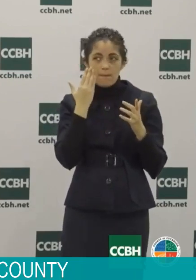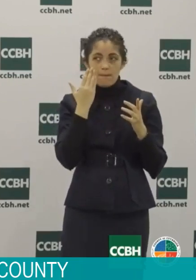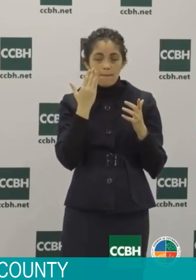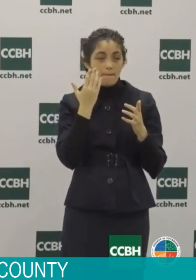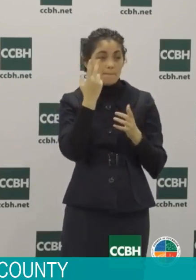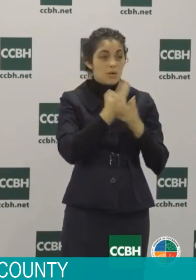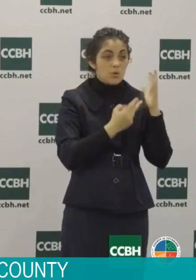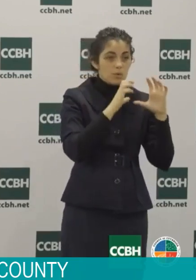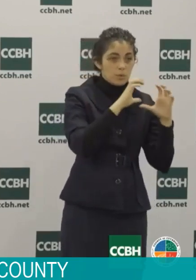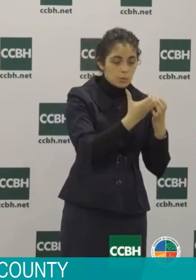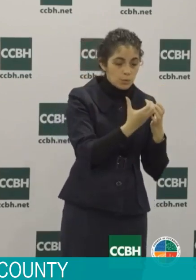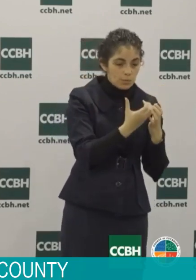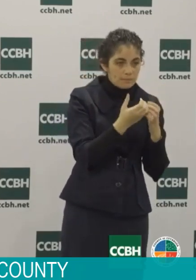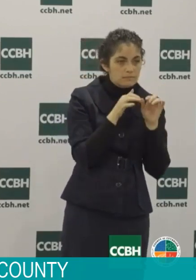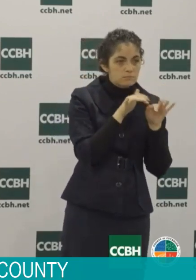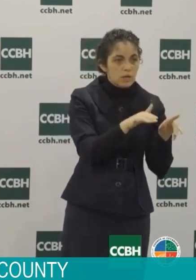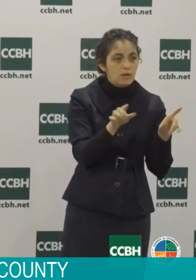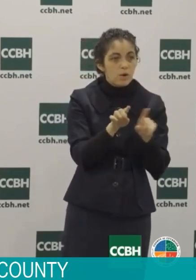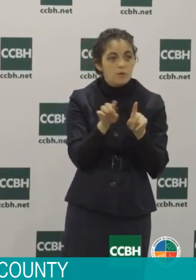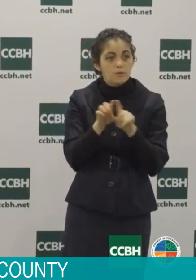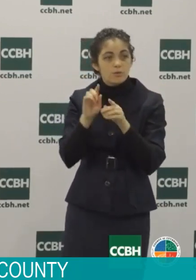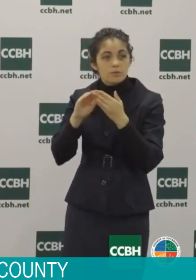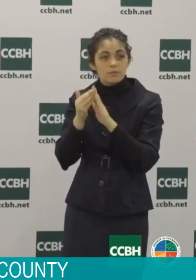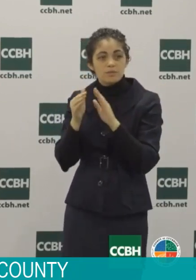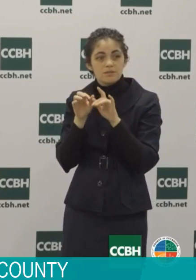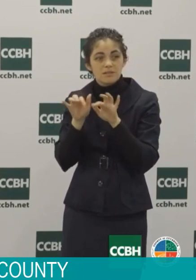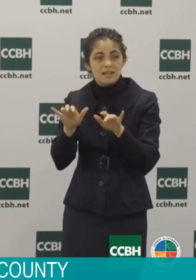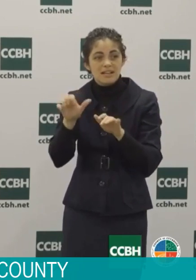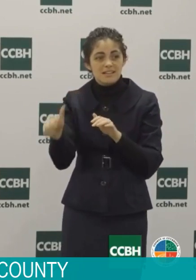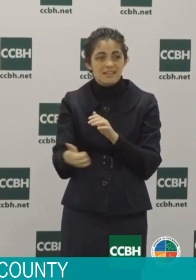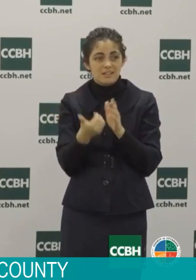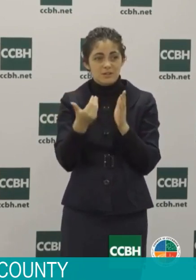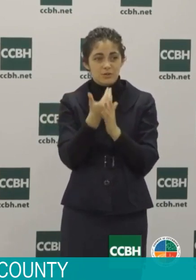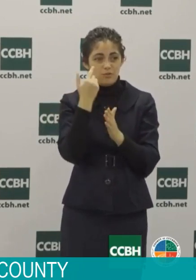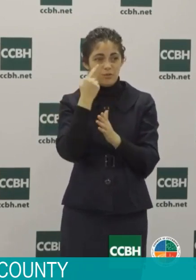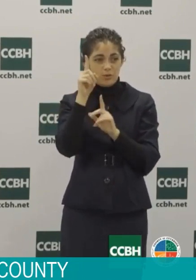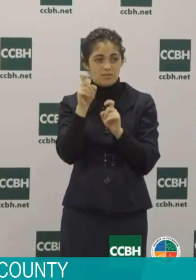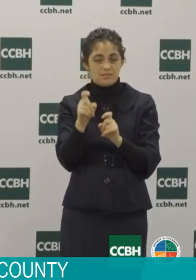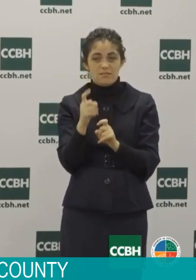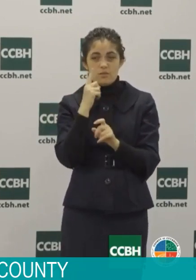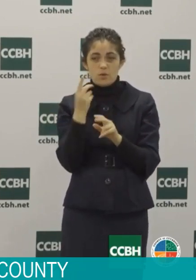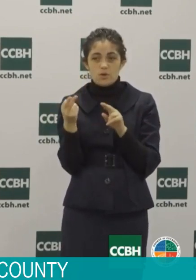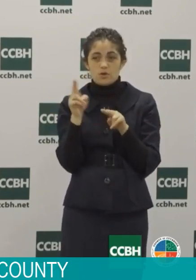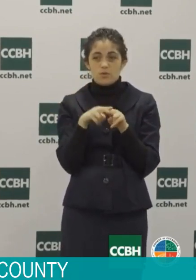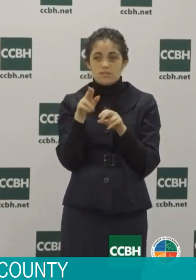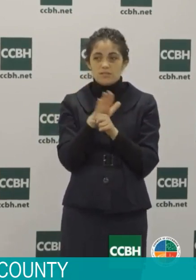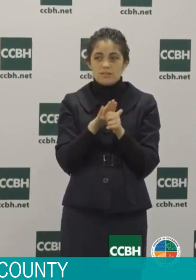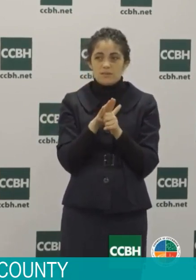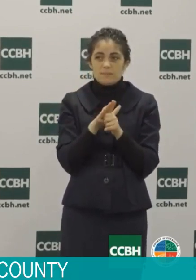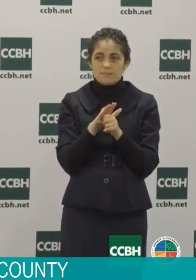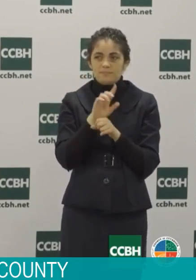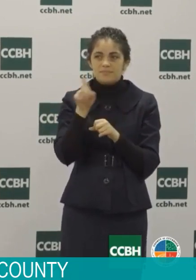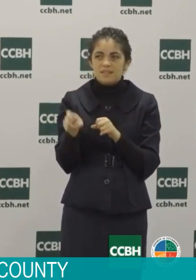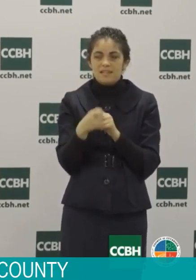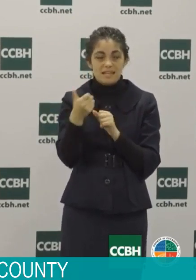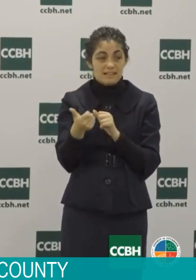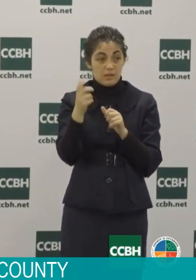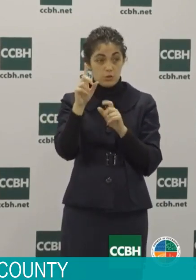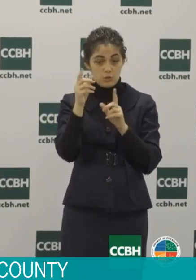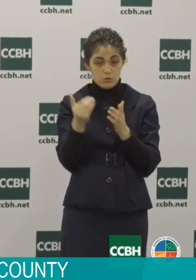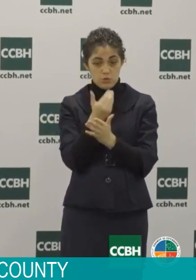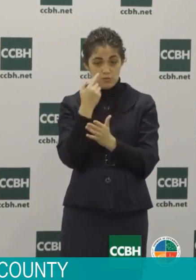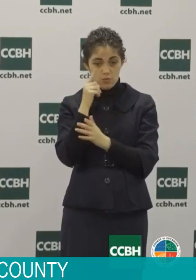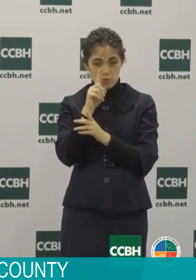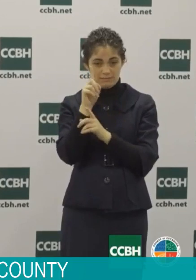cluster spread and community spread. Is there anything new on testing in terms of an increase locally? So the question is there anything new on